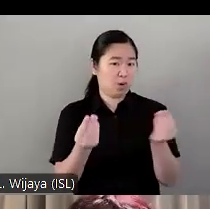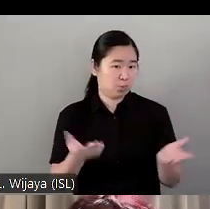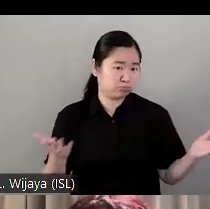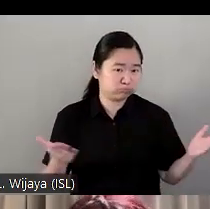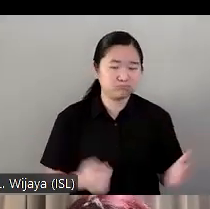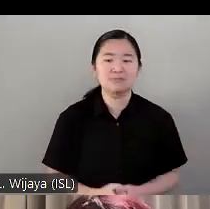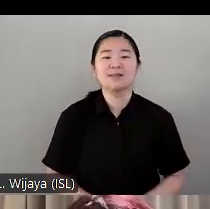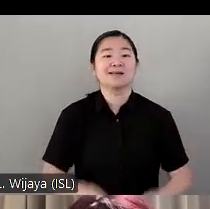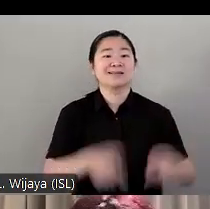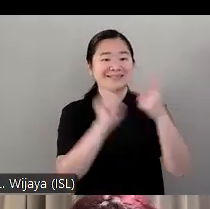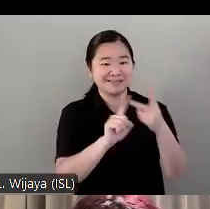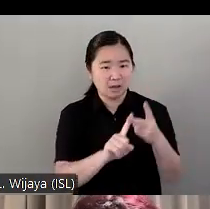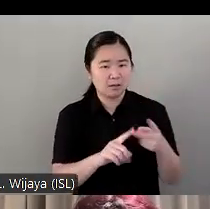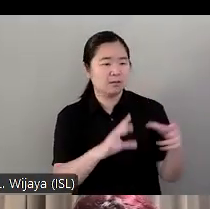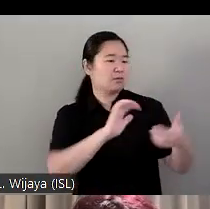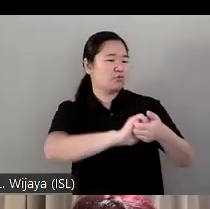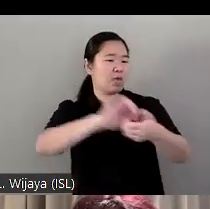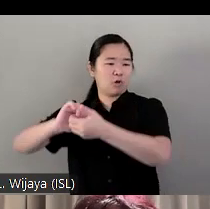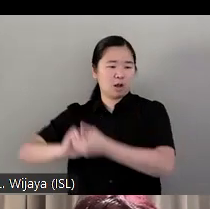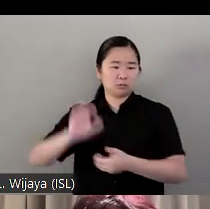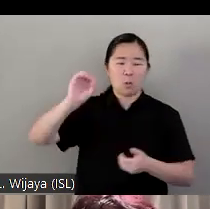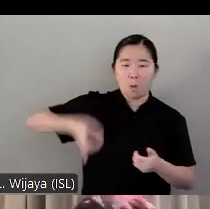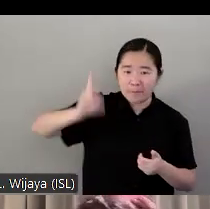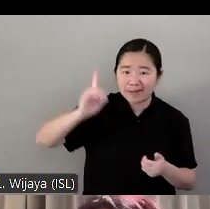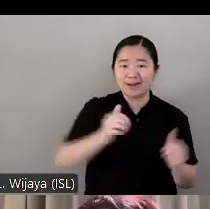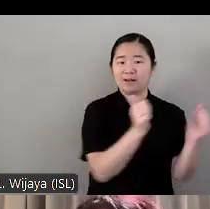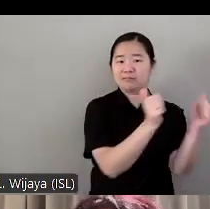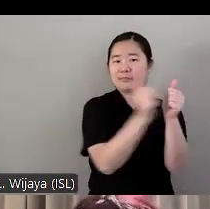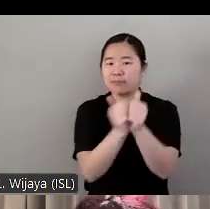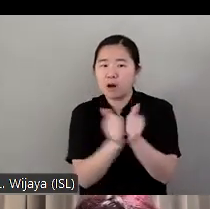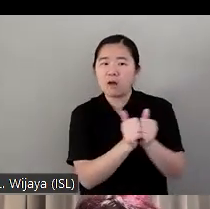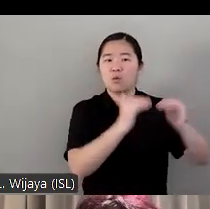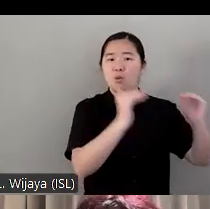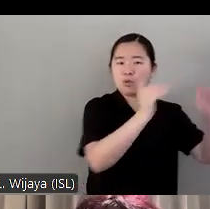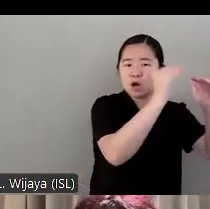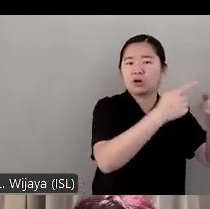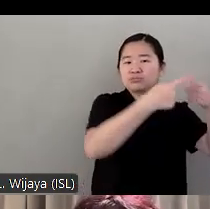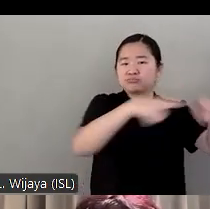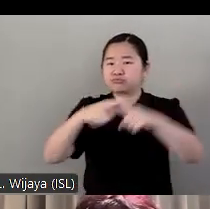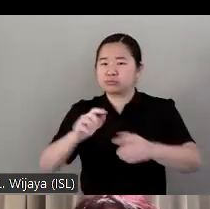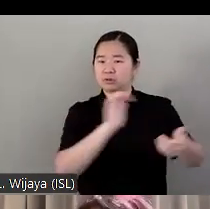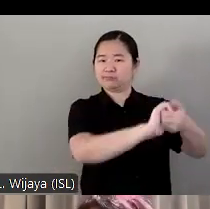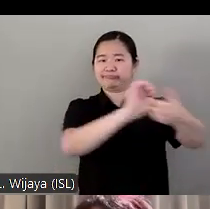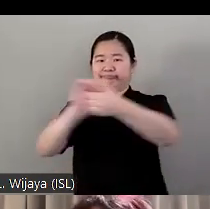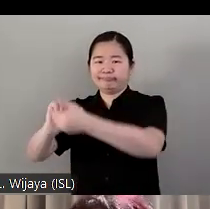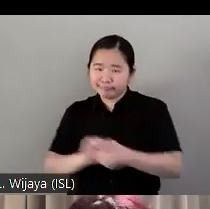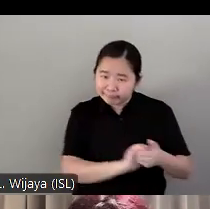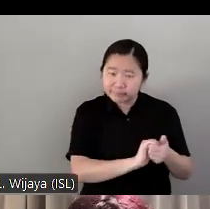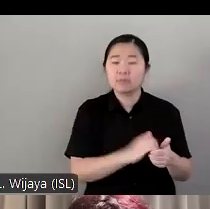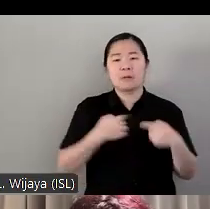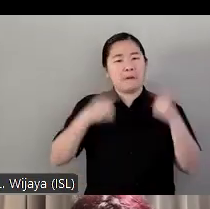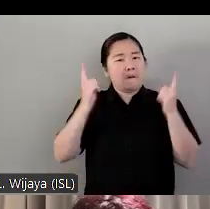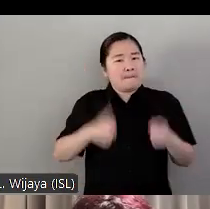it's really important to talk to trusted partners there. You need to work with organizations of persons with disabilities to learn more about